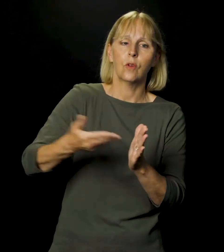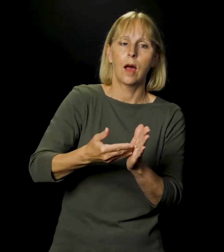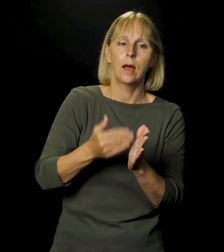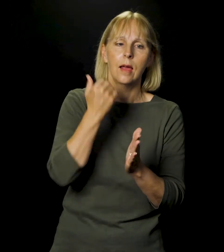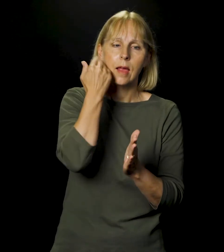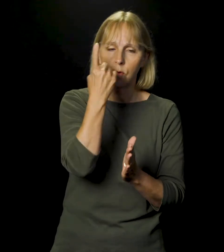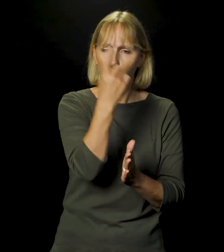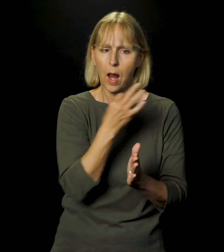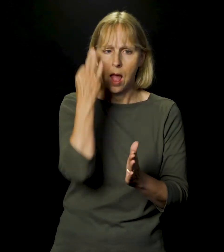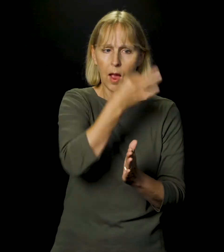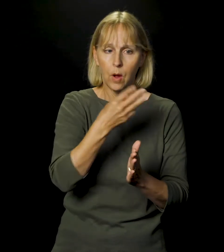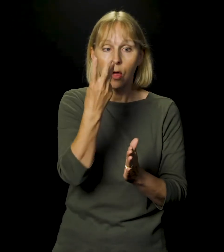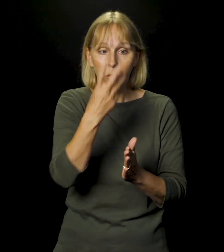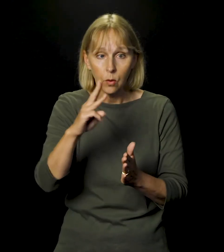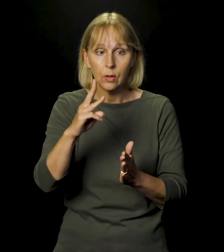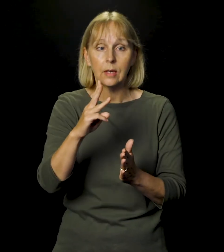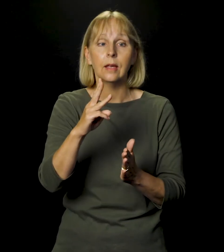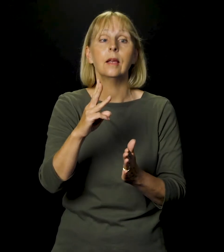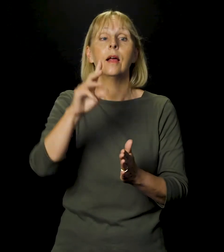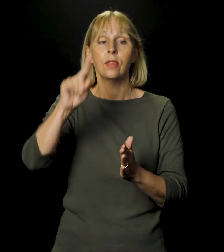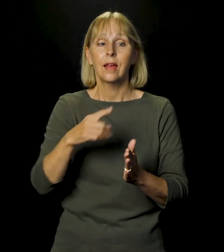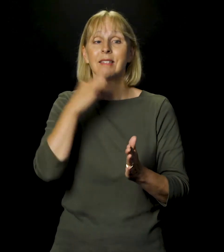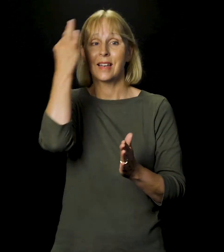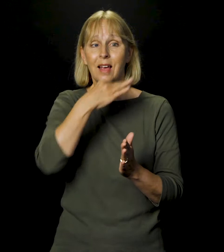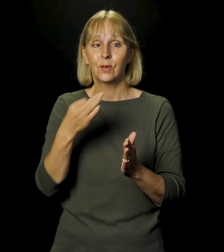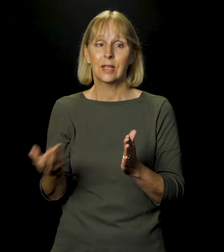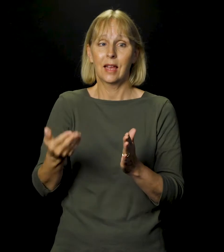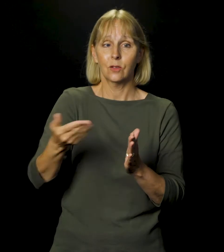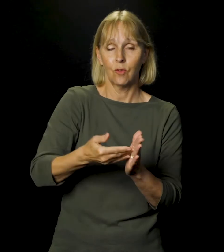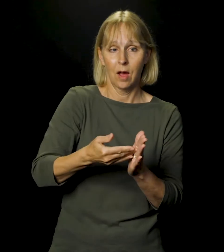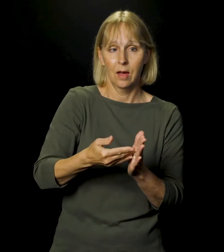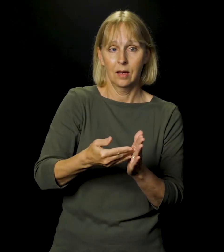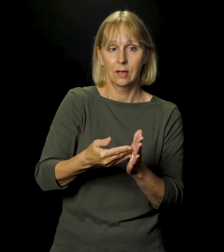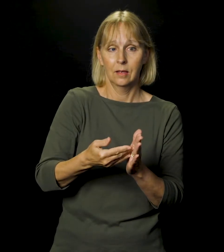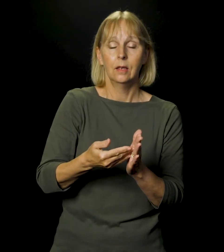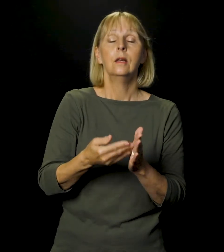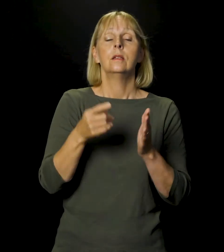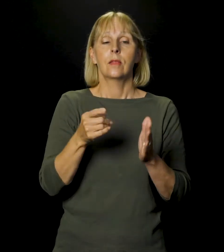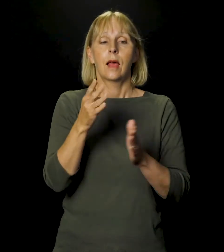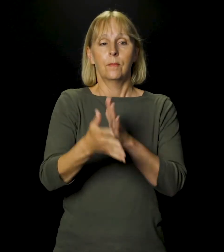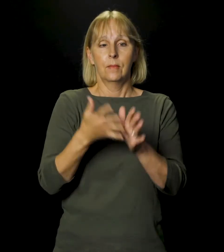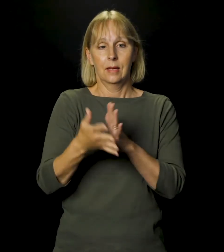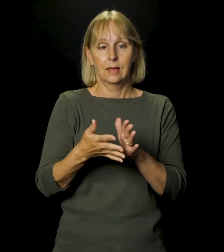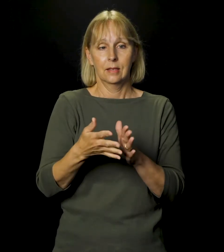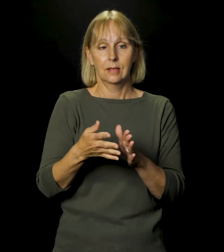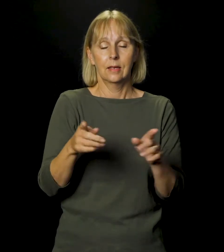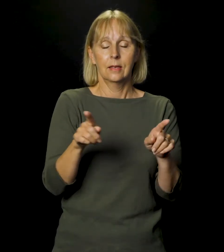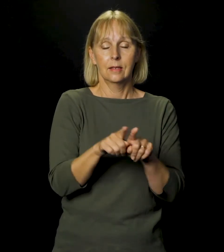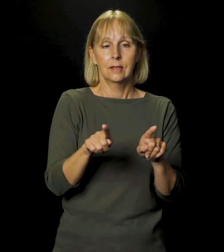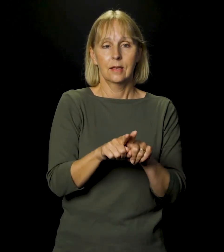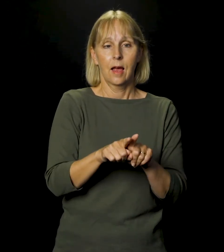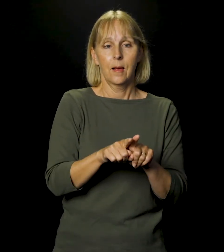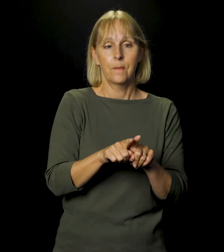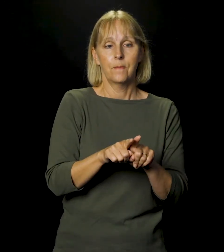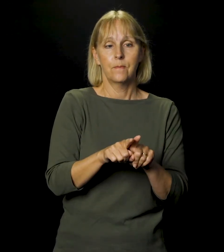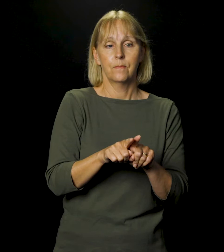that's 720,000 hours each and every day. So that equates to the same number of